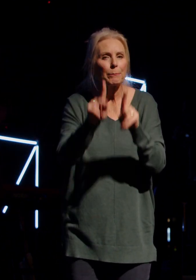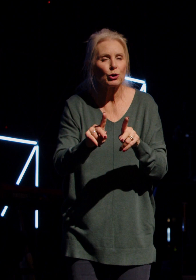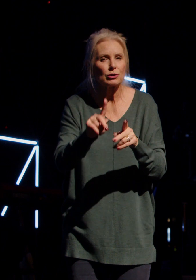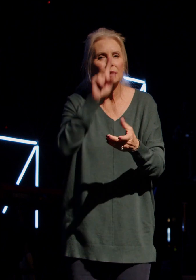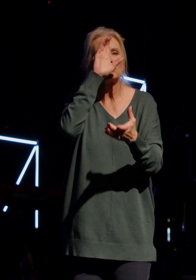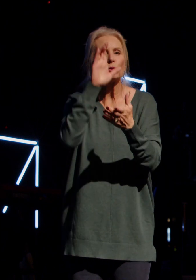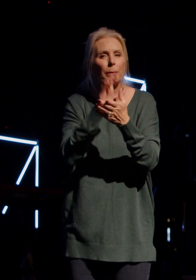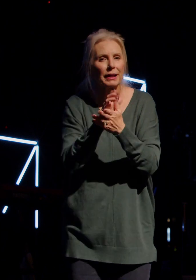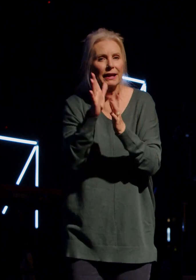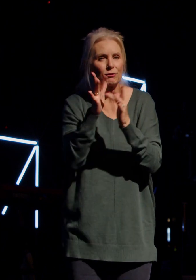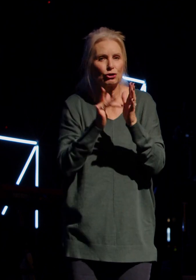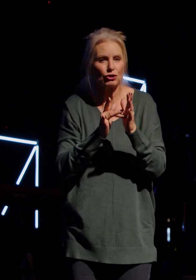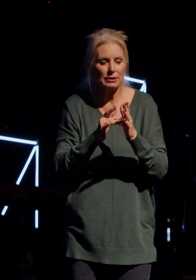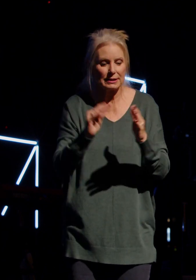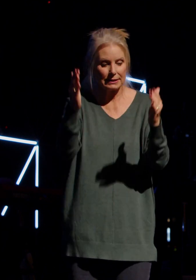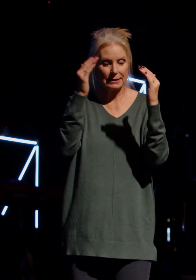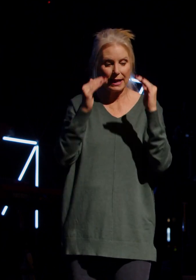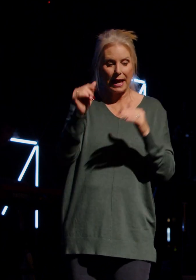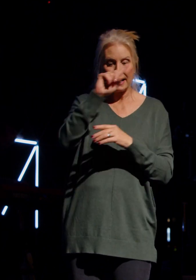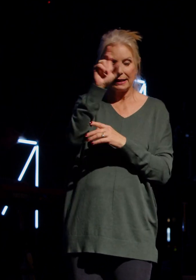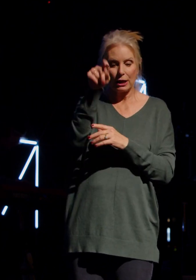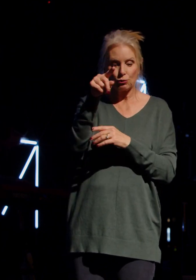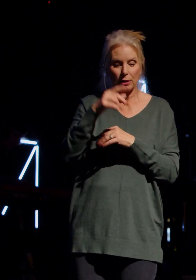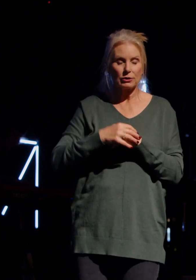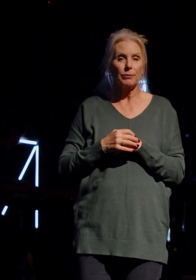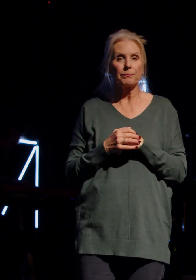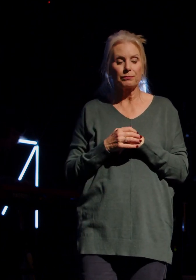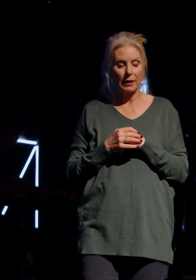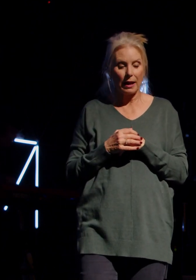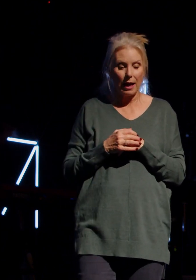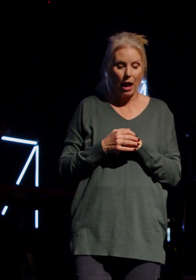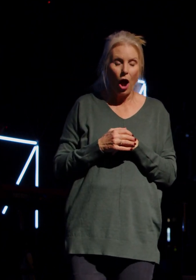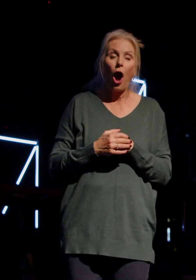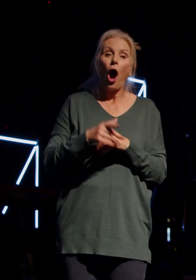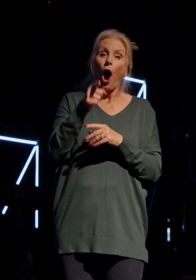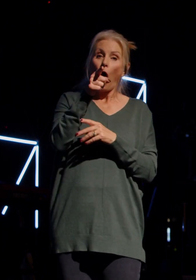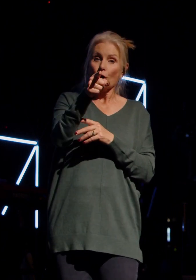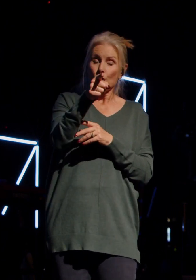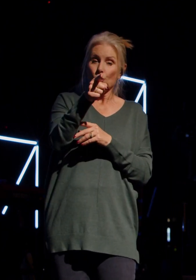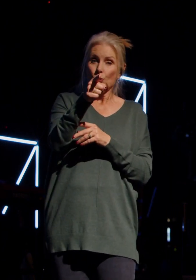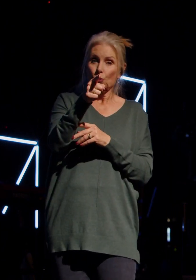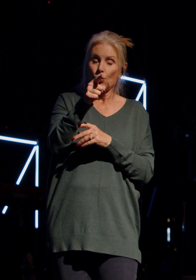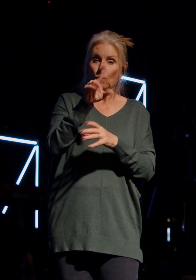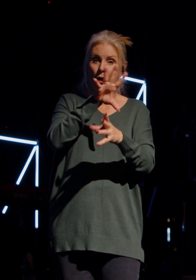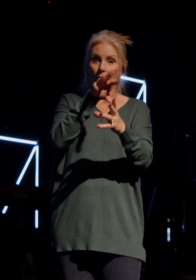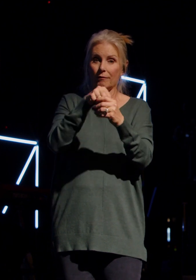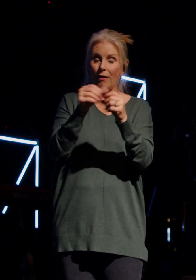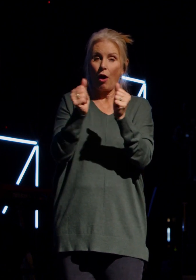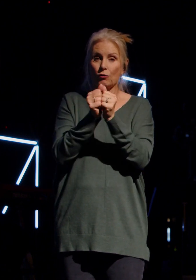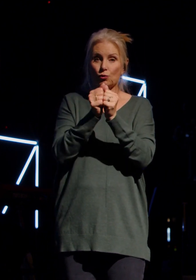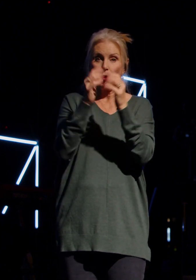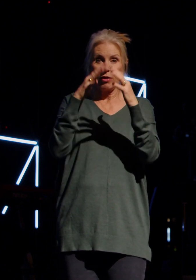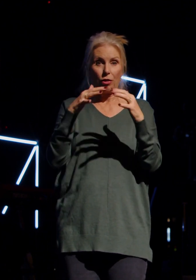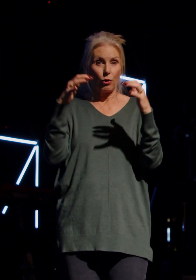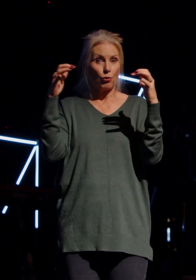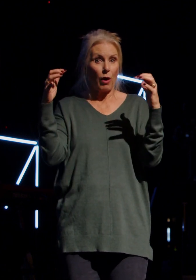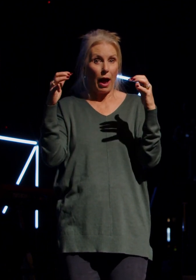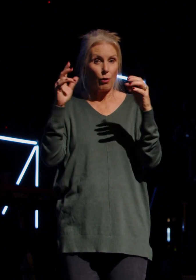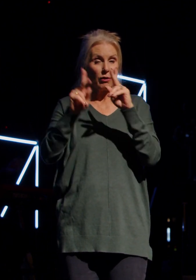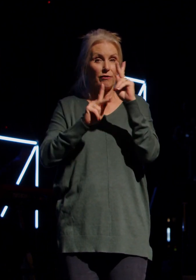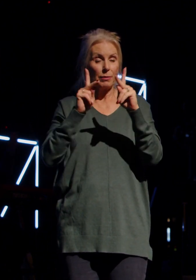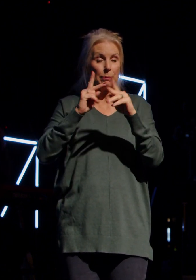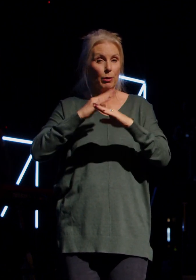to Jesus. Next question. This one came from Kristen Warner, study time. Are you a part of the crowd that got in the way of someone coming to